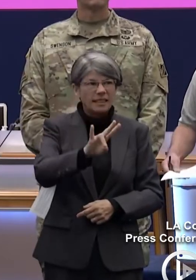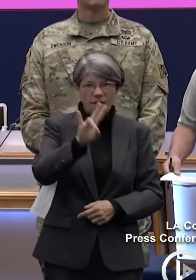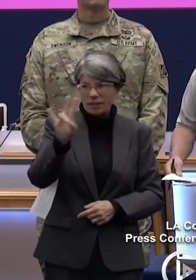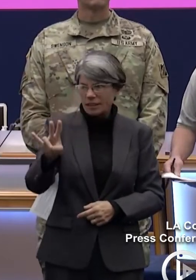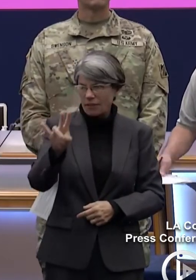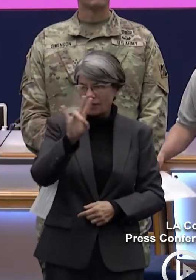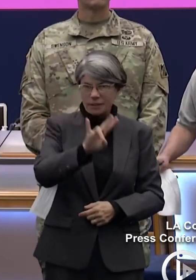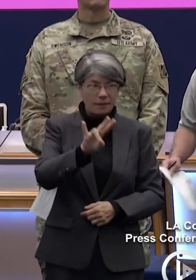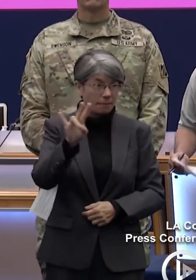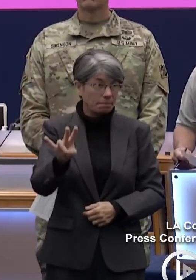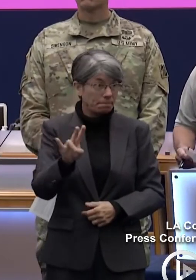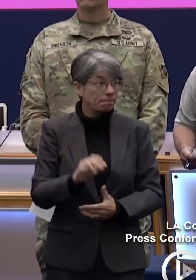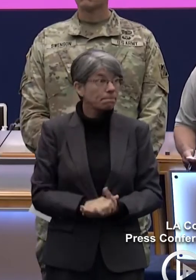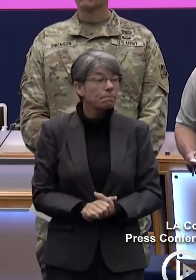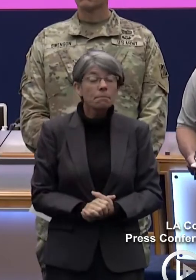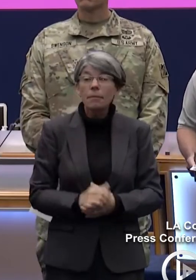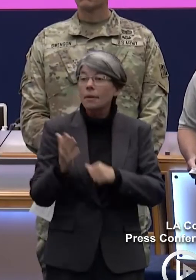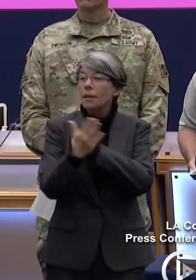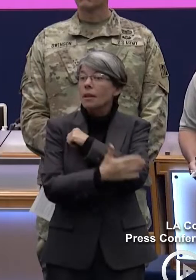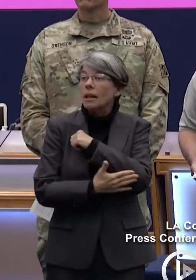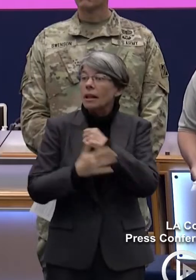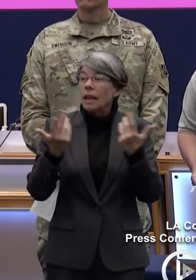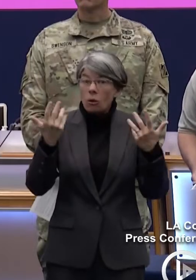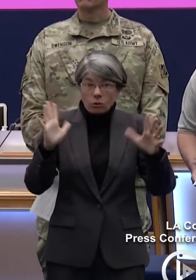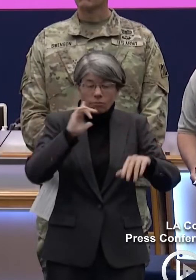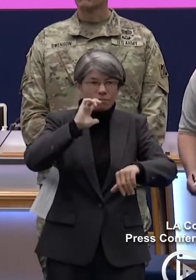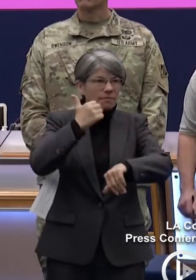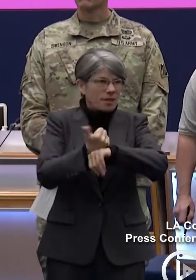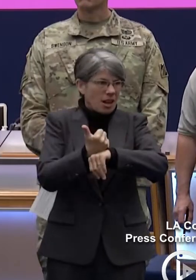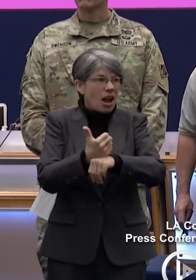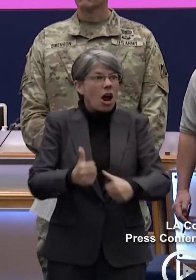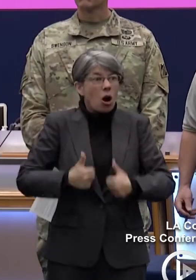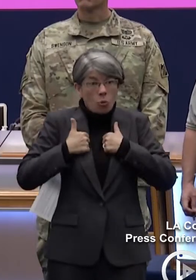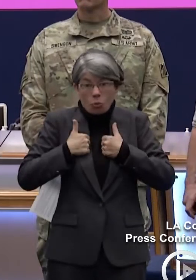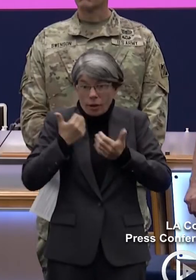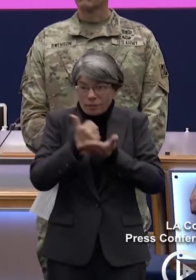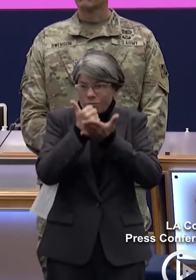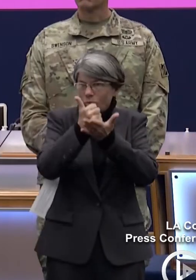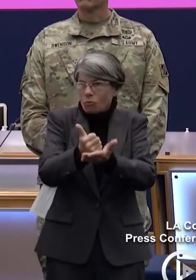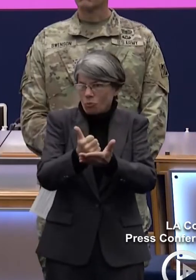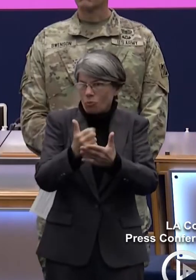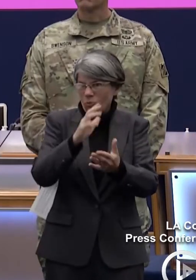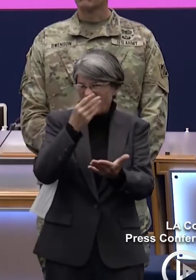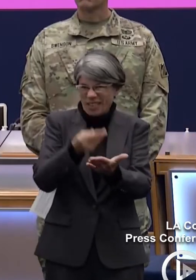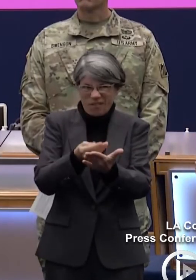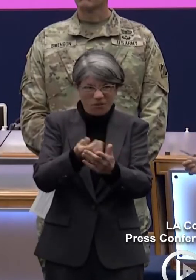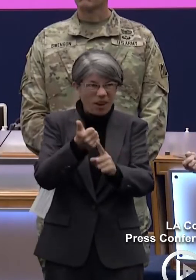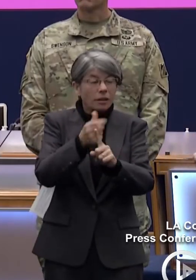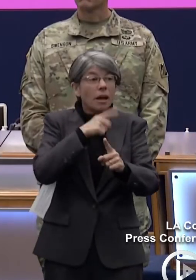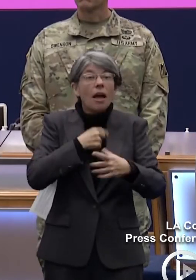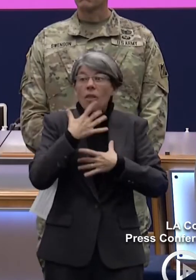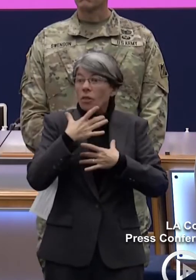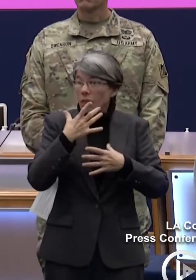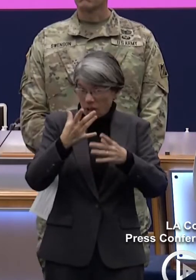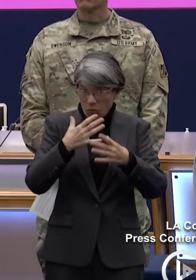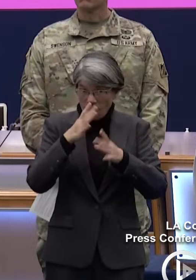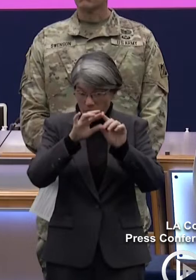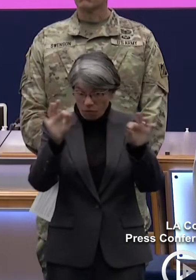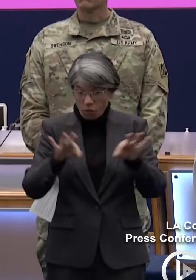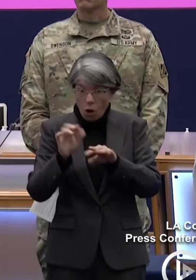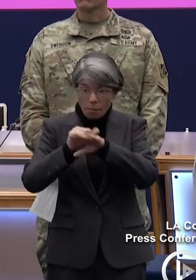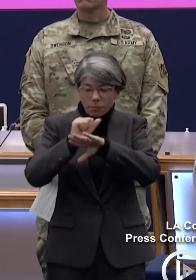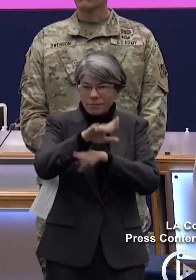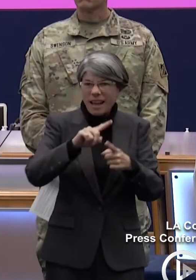424-526-7777. The county has also established a resident relief fund, and The interest form is now available at